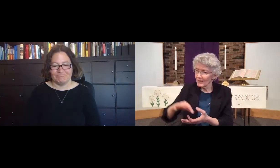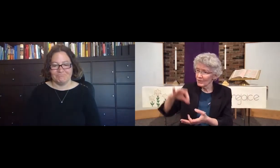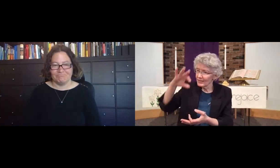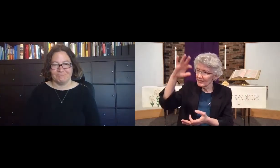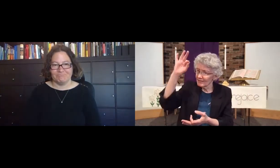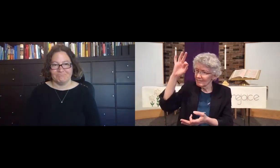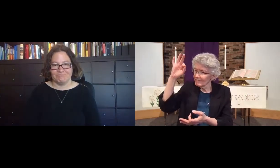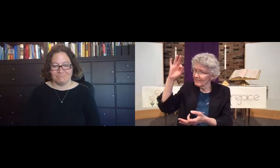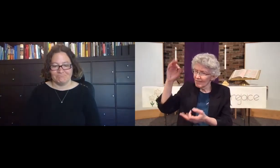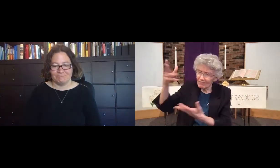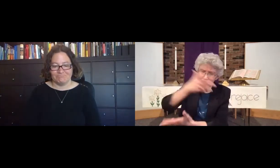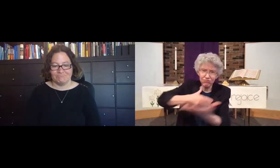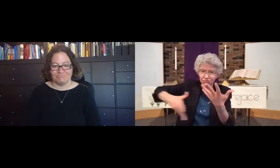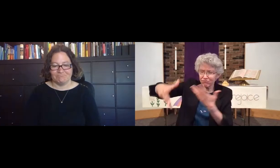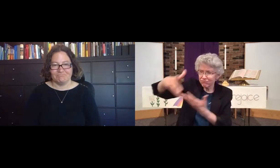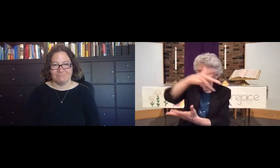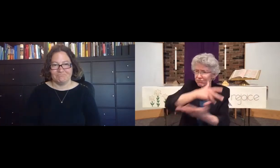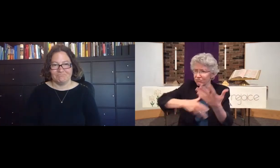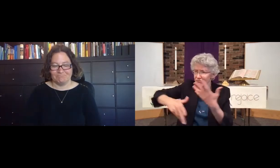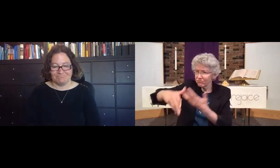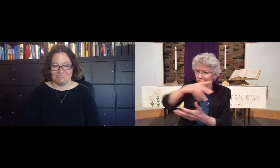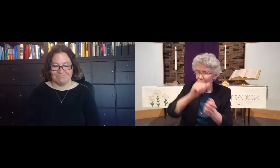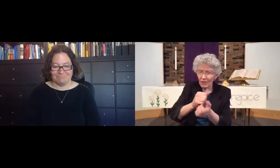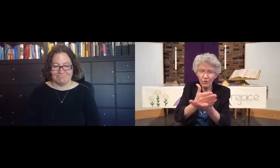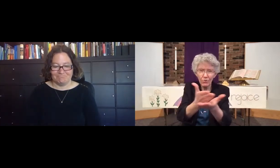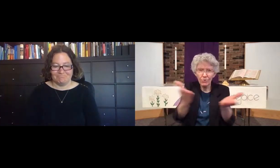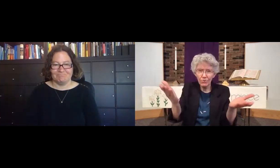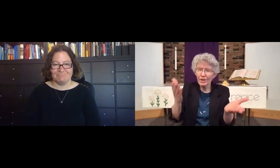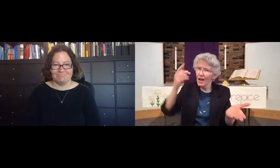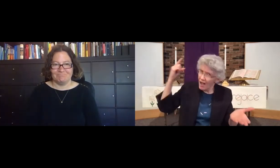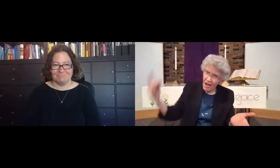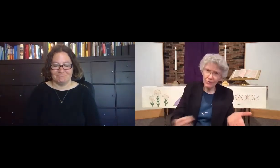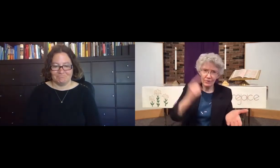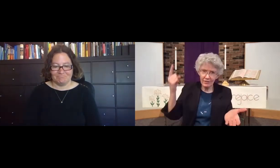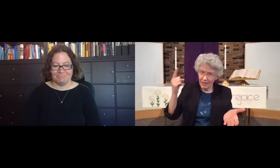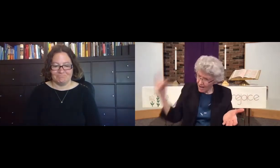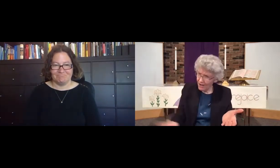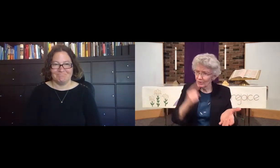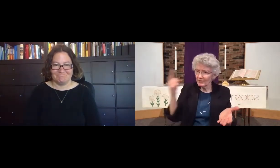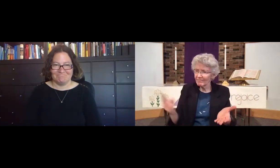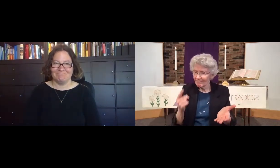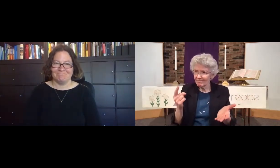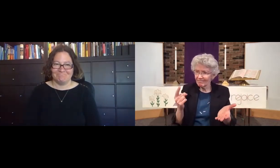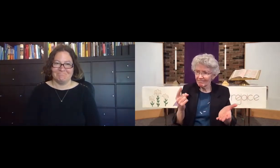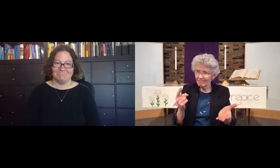and the communion of the Holy Spirit be with you always.